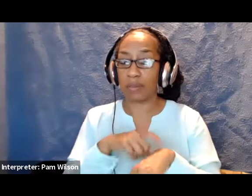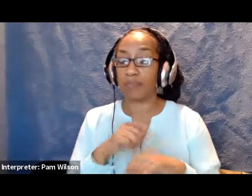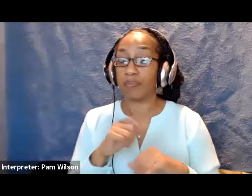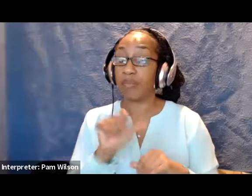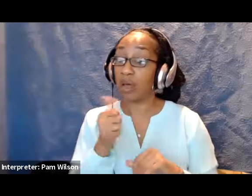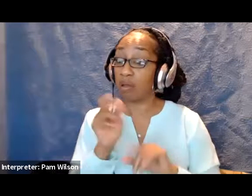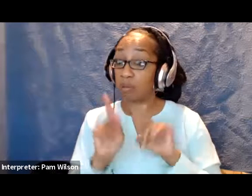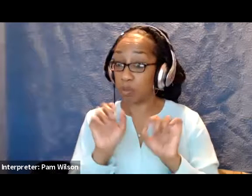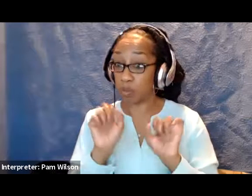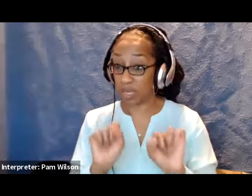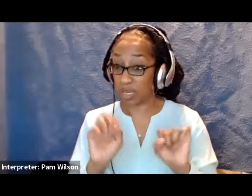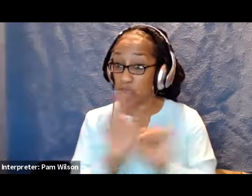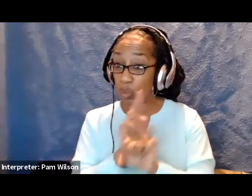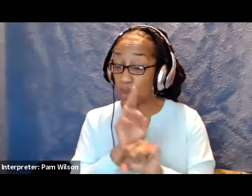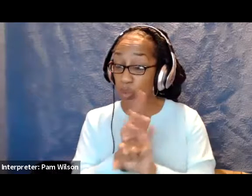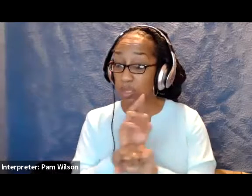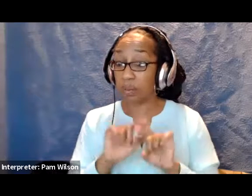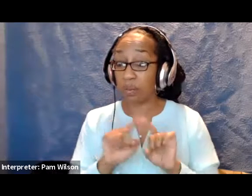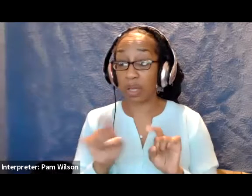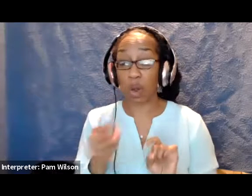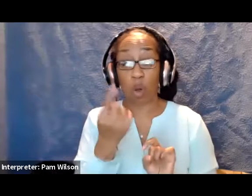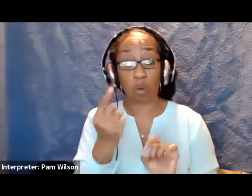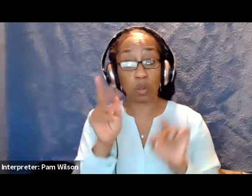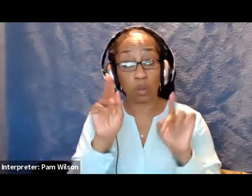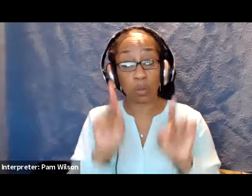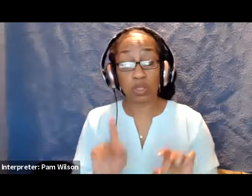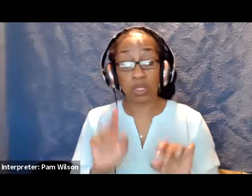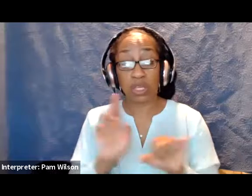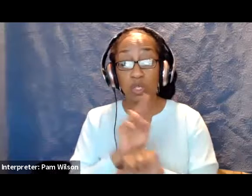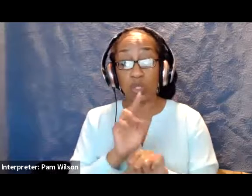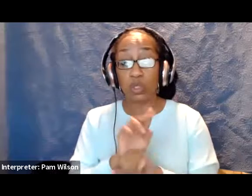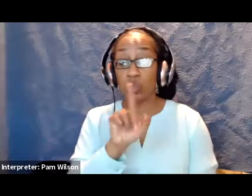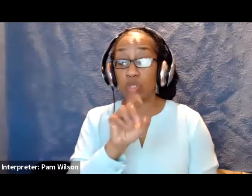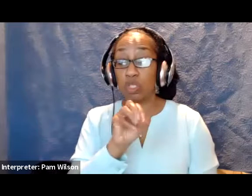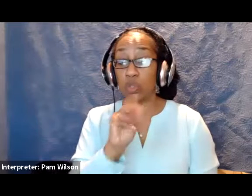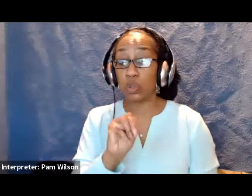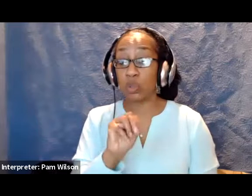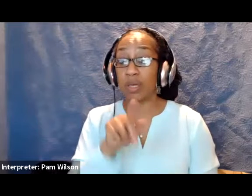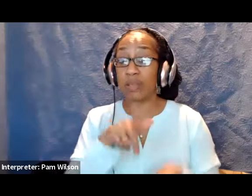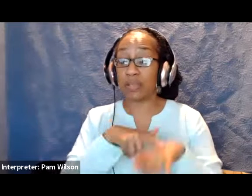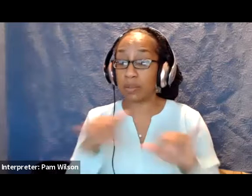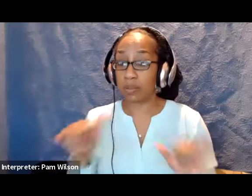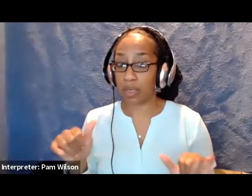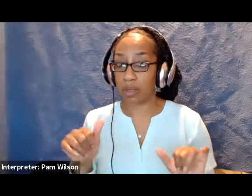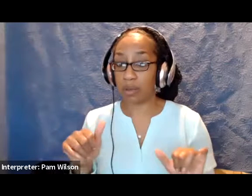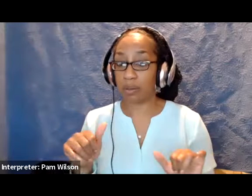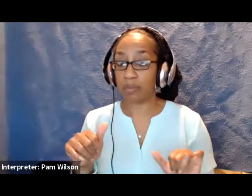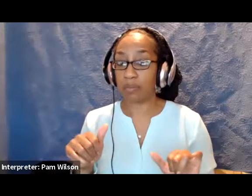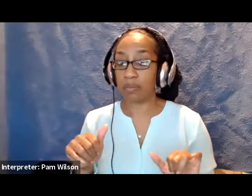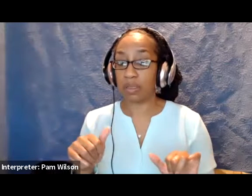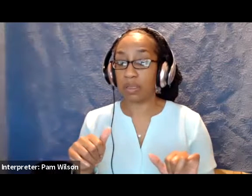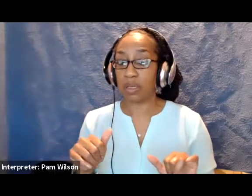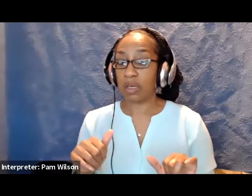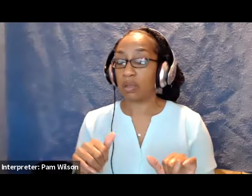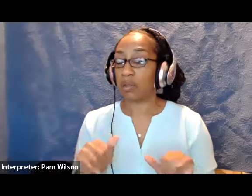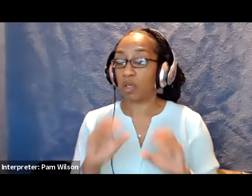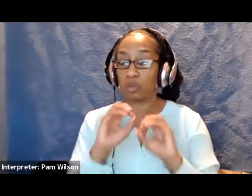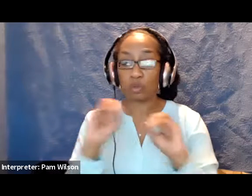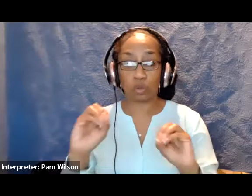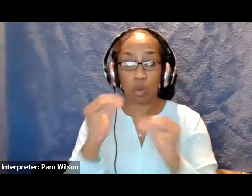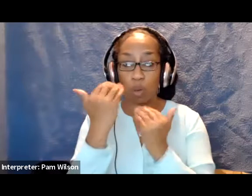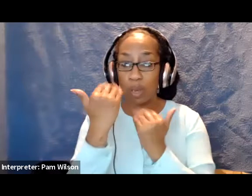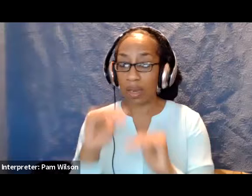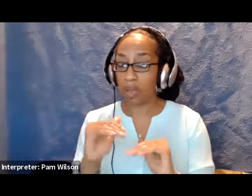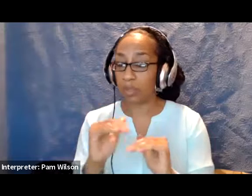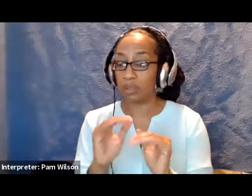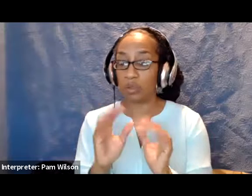use it, but only one person can be using Zoom at the same time. You can have unlimited group meetings and also do social